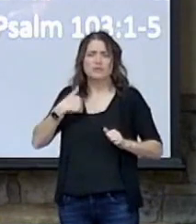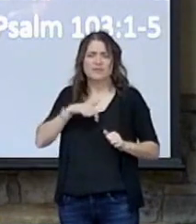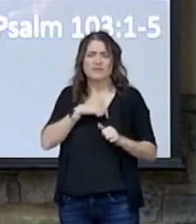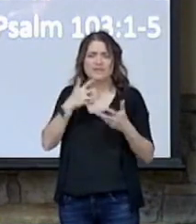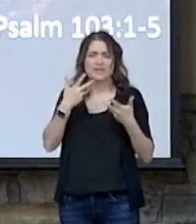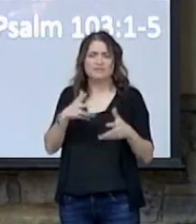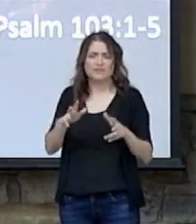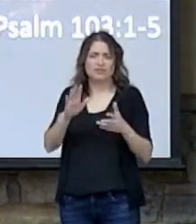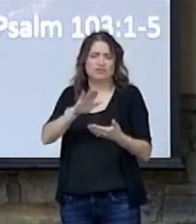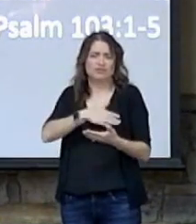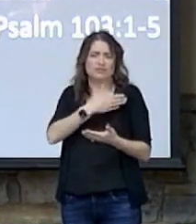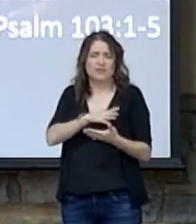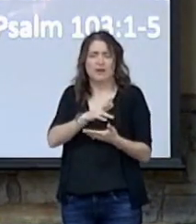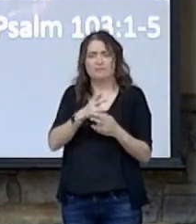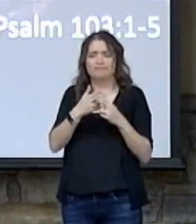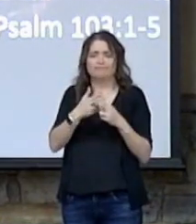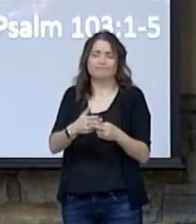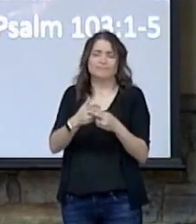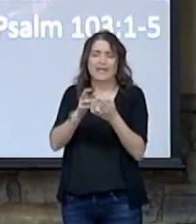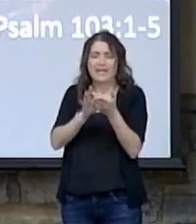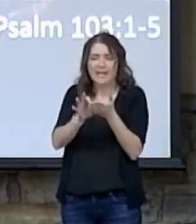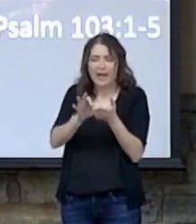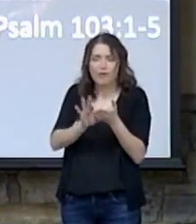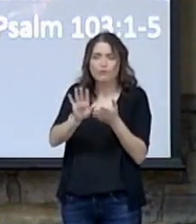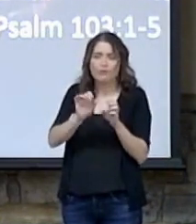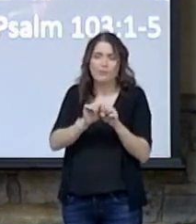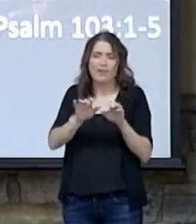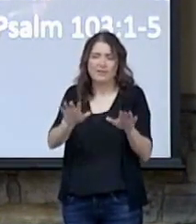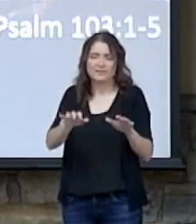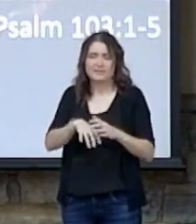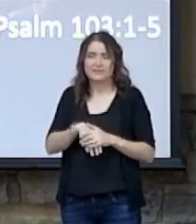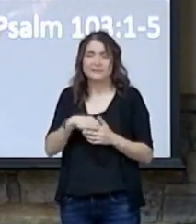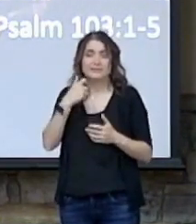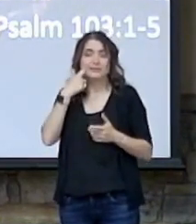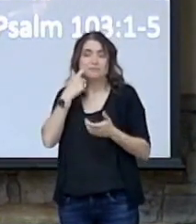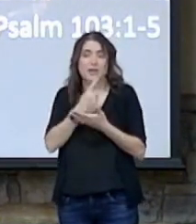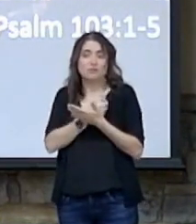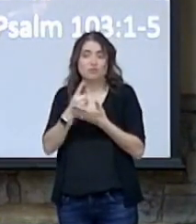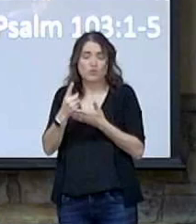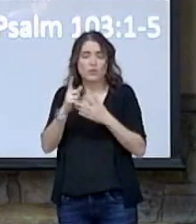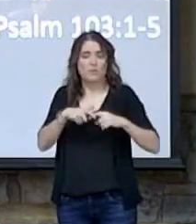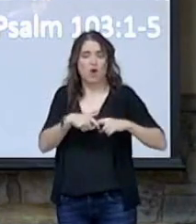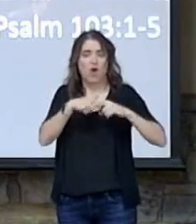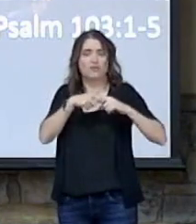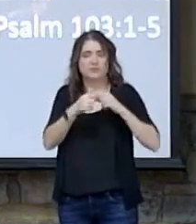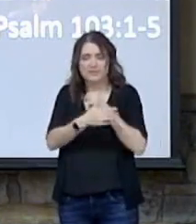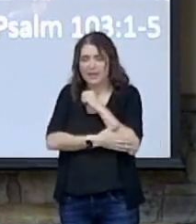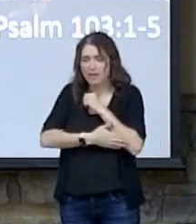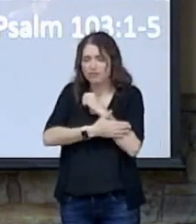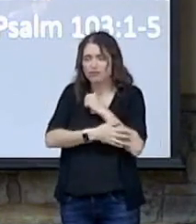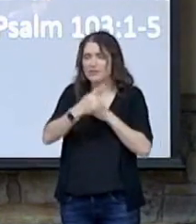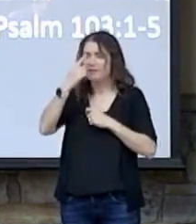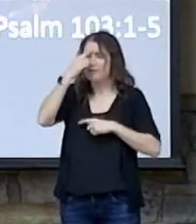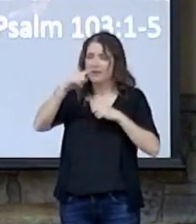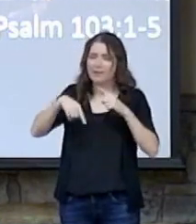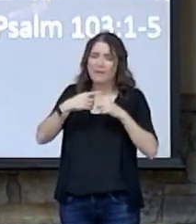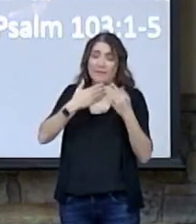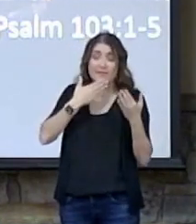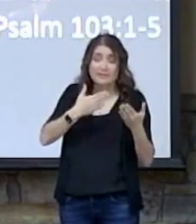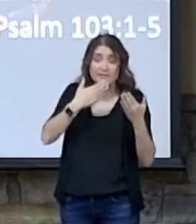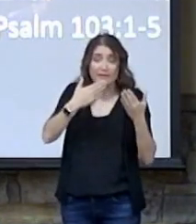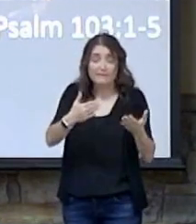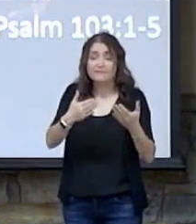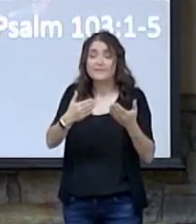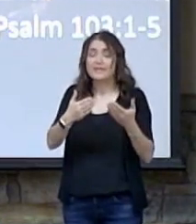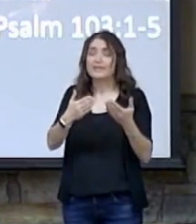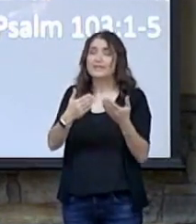Count Your Blessings. This past week, we paused as a nation to think about Thanksgiving and giving thanks, and